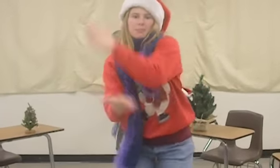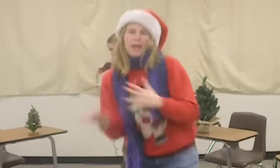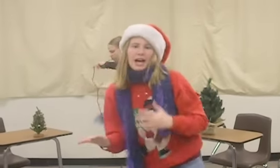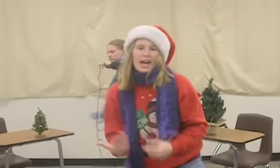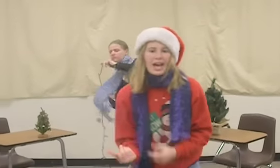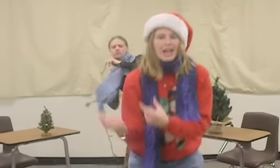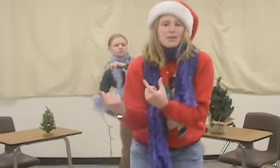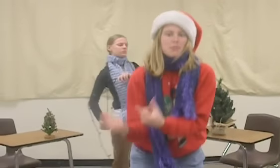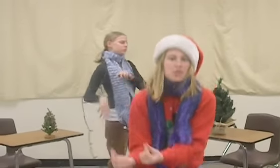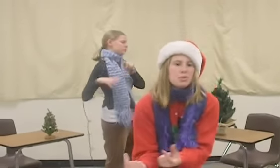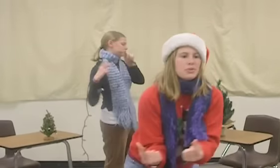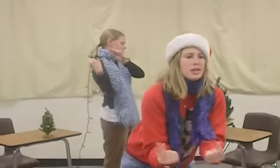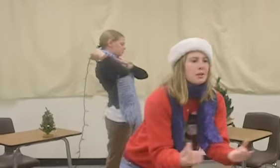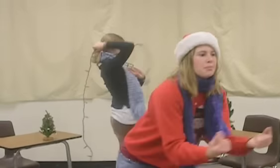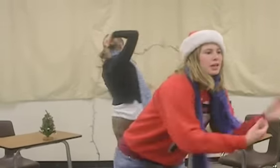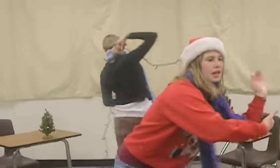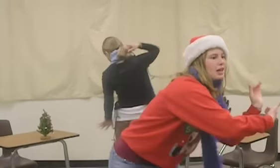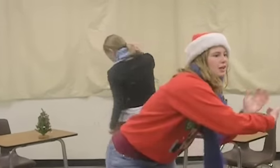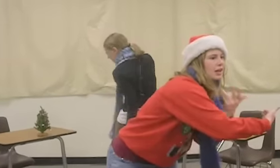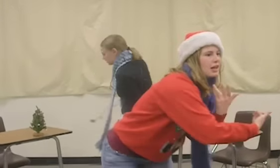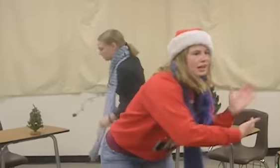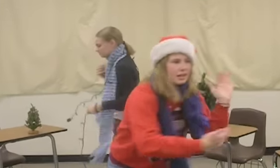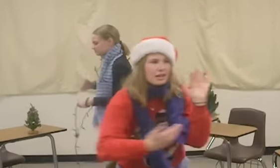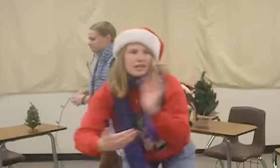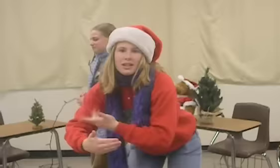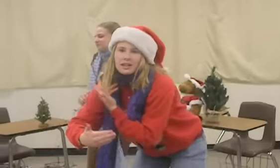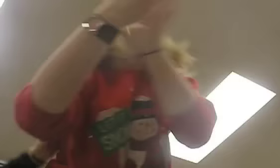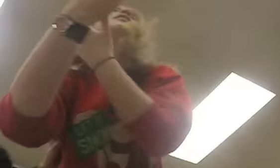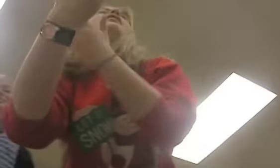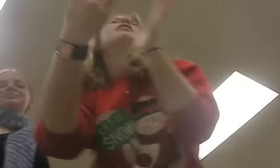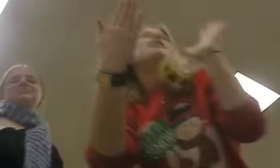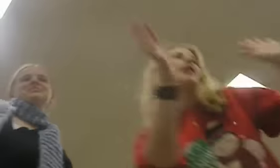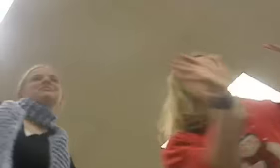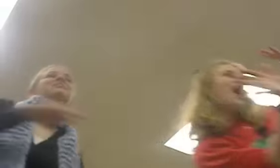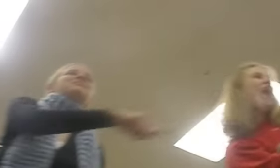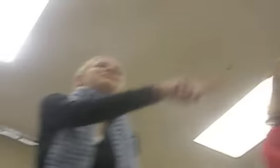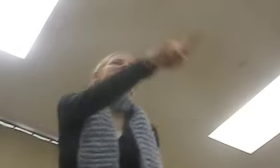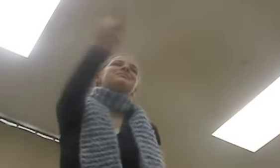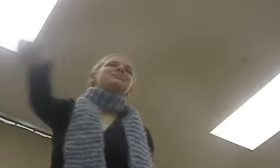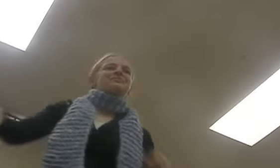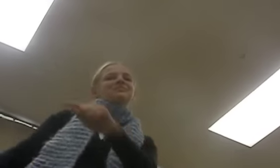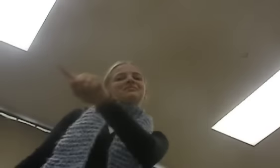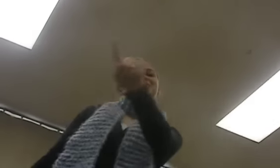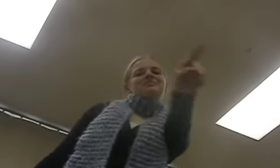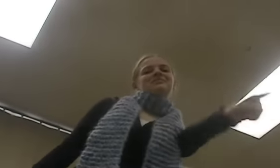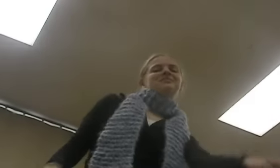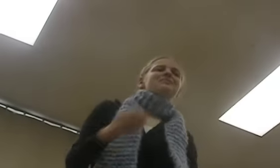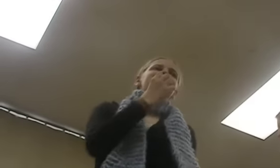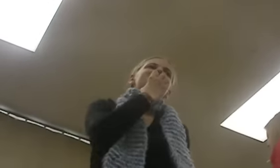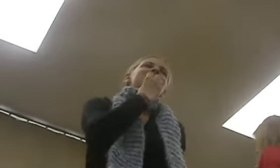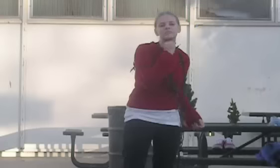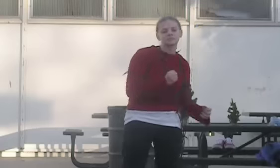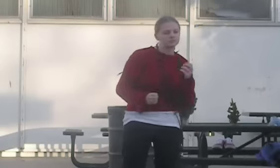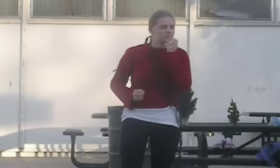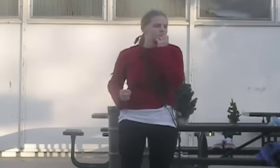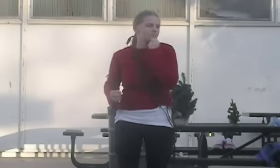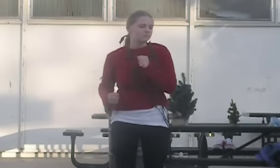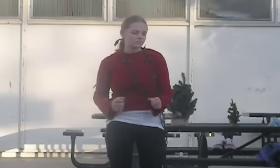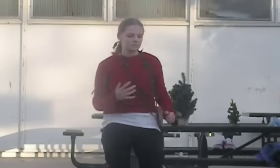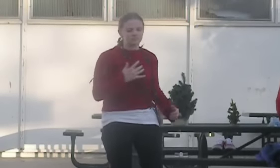pie and we'll do some caroling. You will get a sentimental